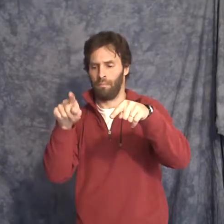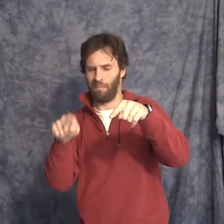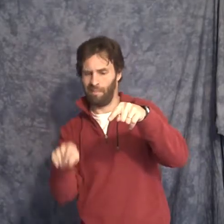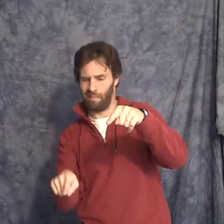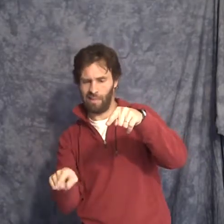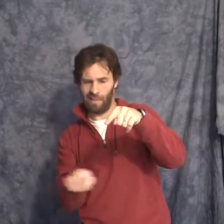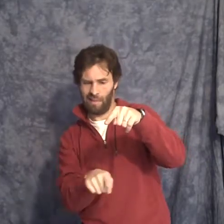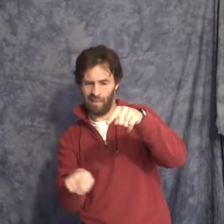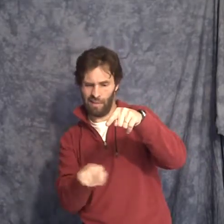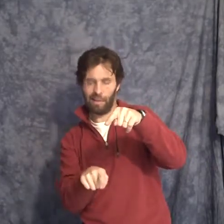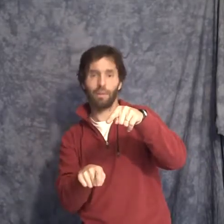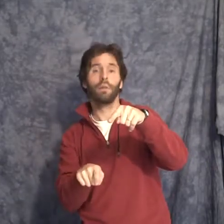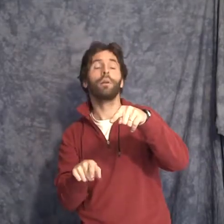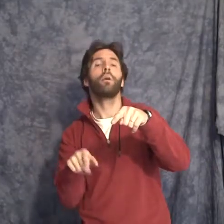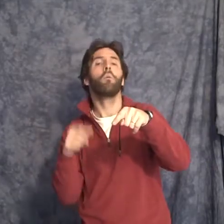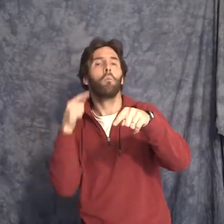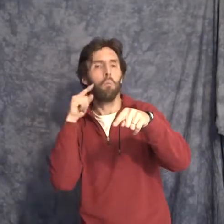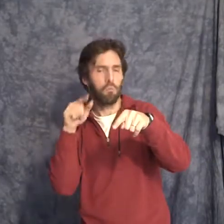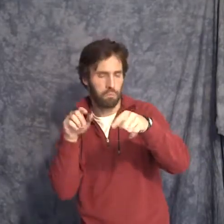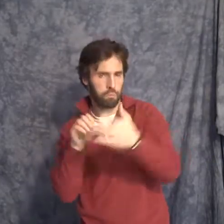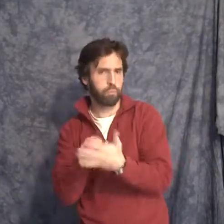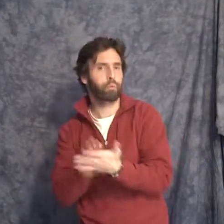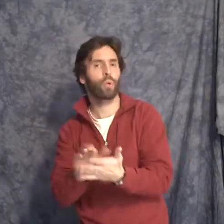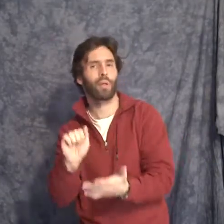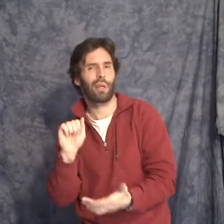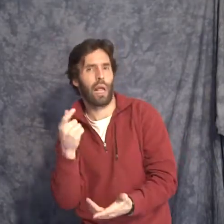And down near your arrowhead at the bottom, put axon.